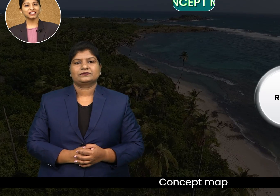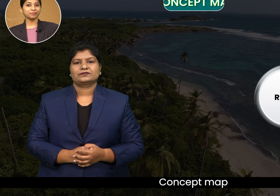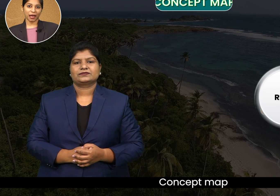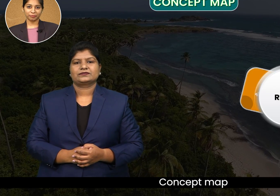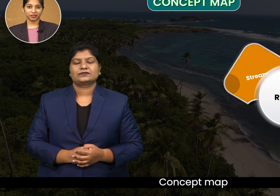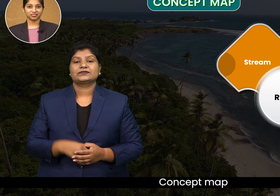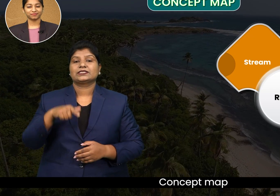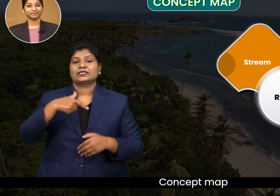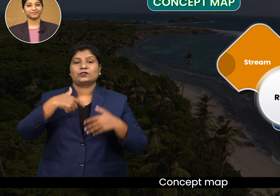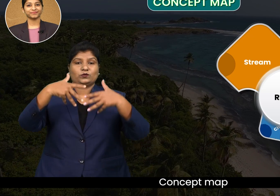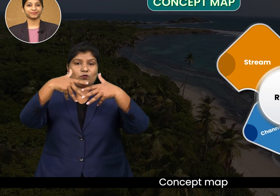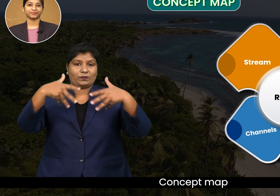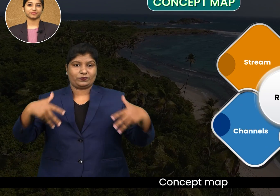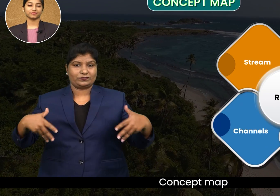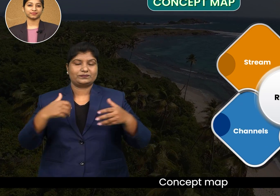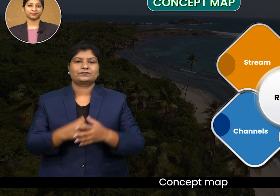Concept map.